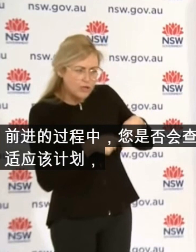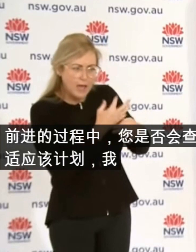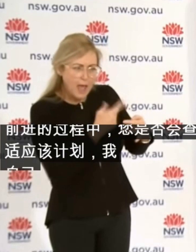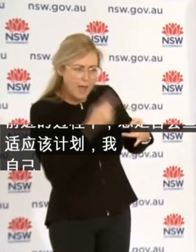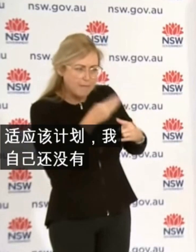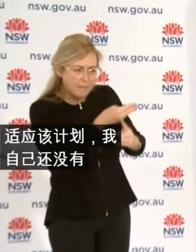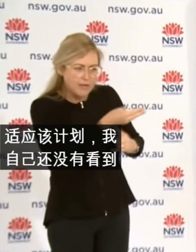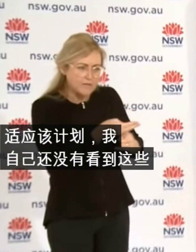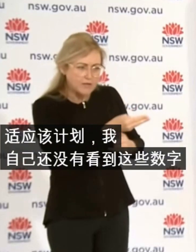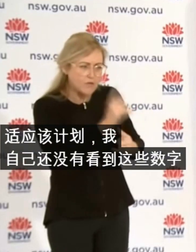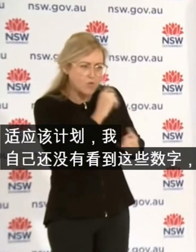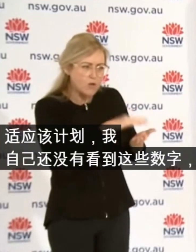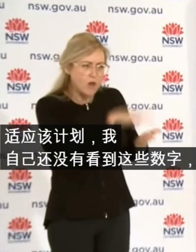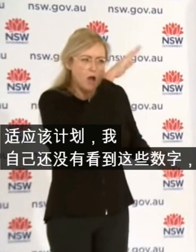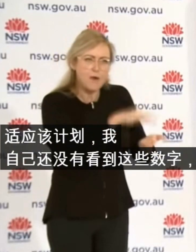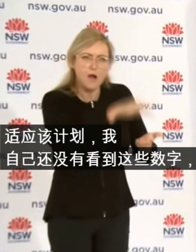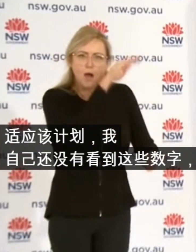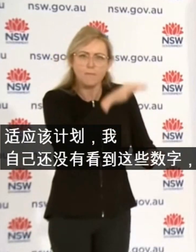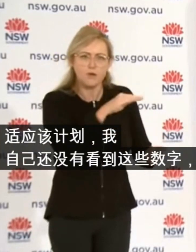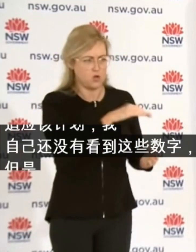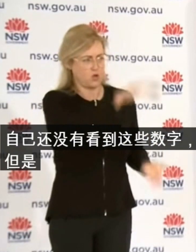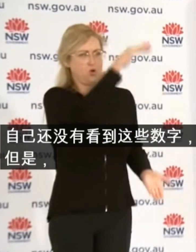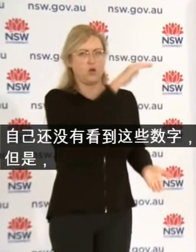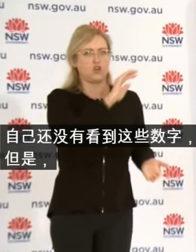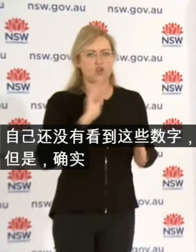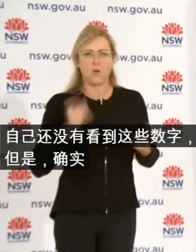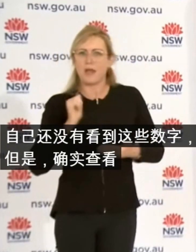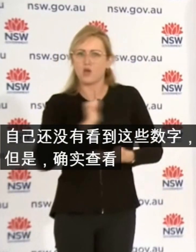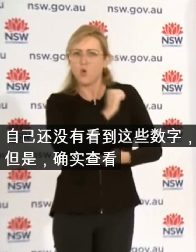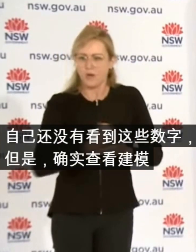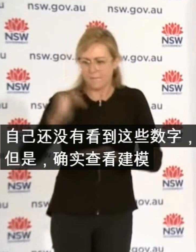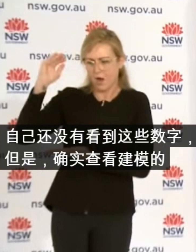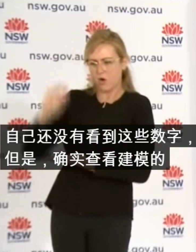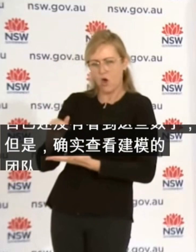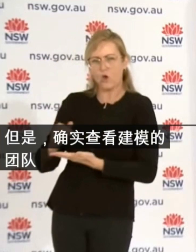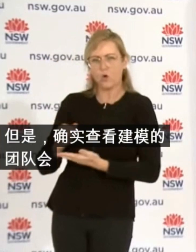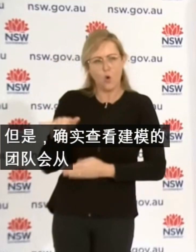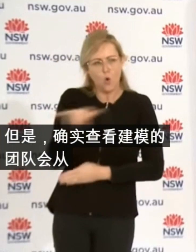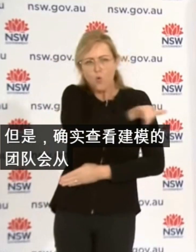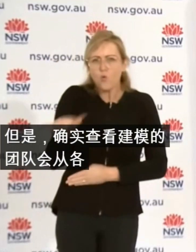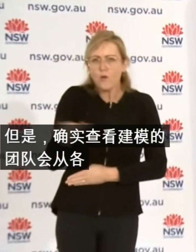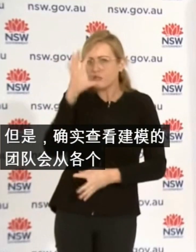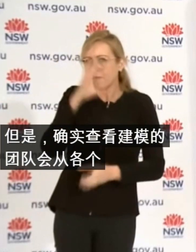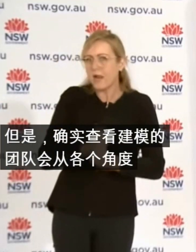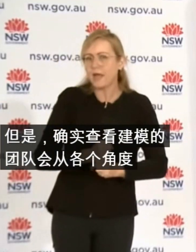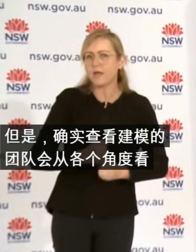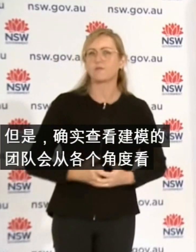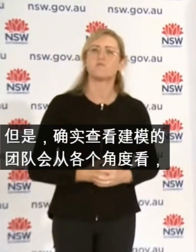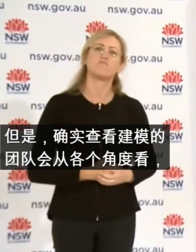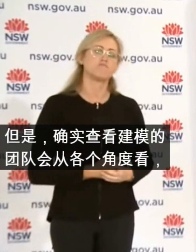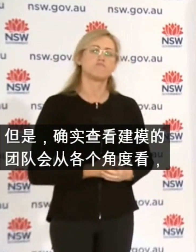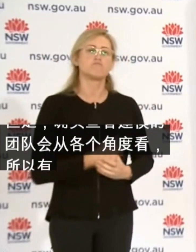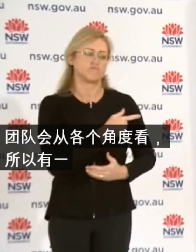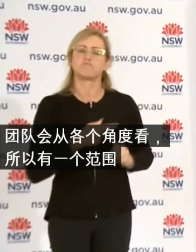forward? I haven't seen those numbers myself. However, the team that does look at the modelling looks at